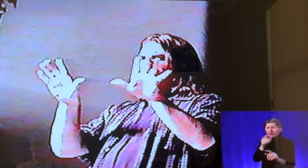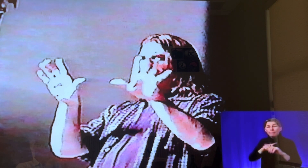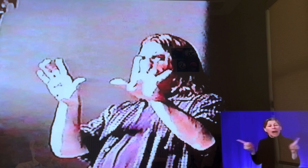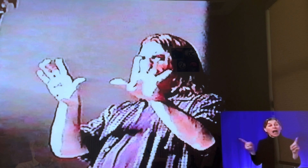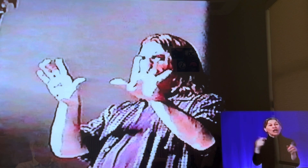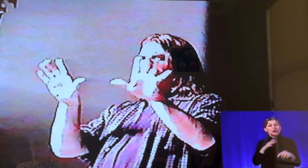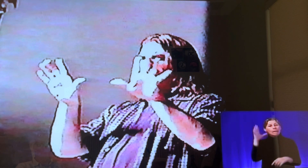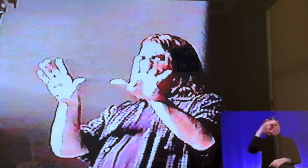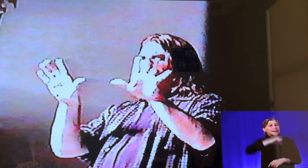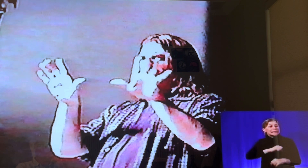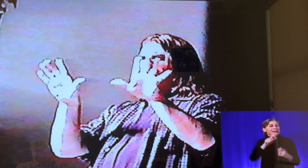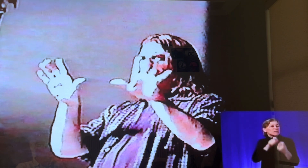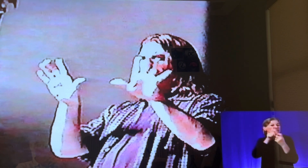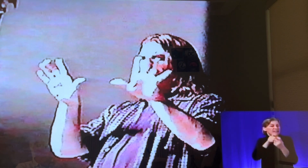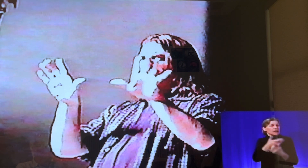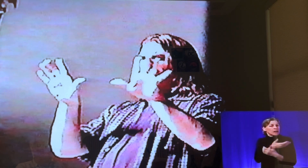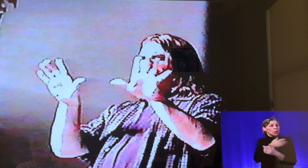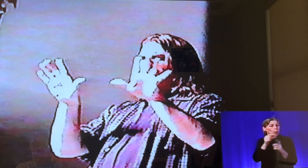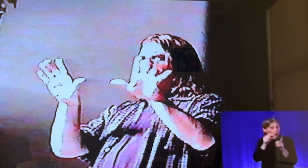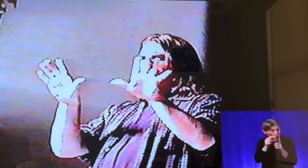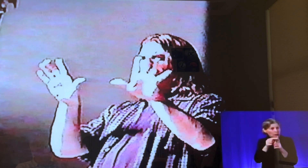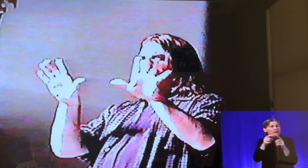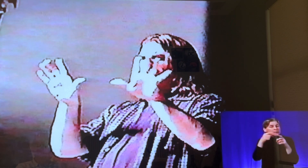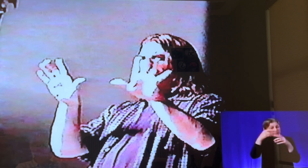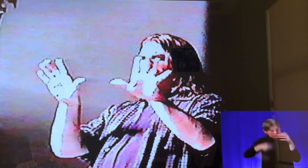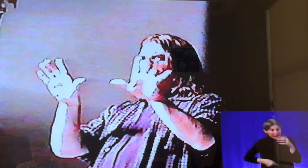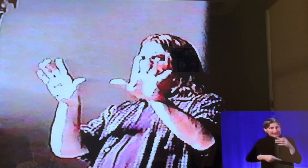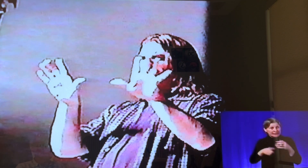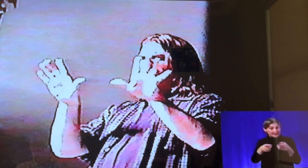specific things that he gave you on the list.